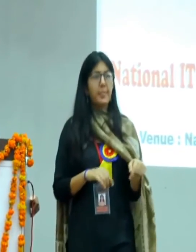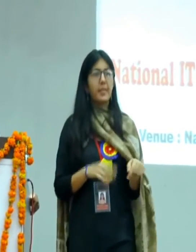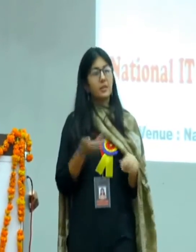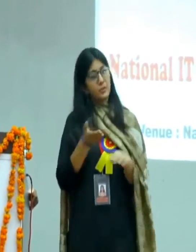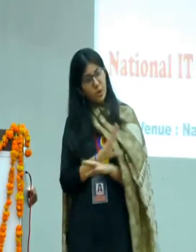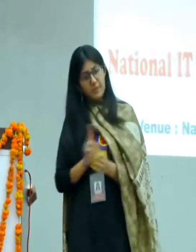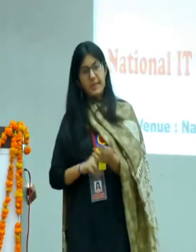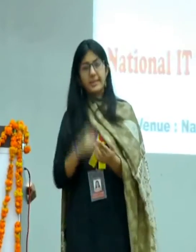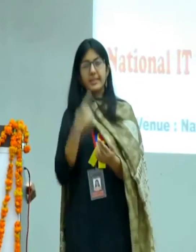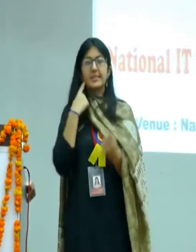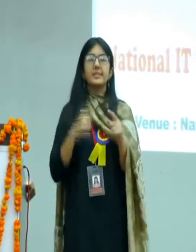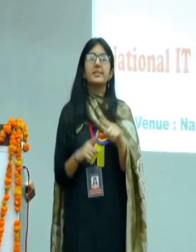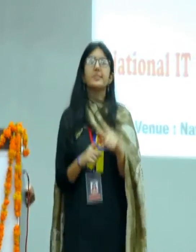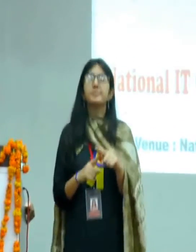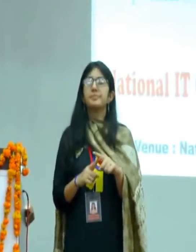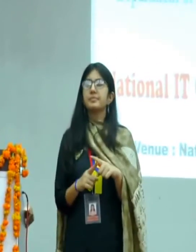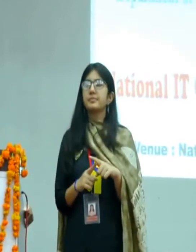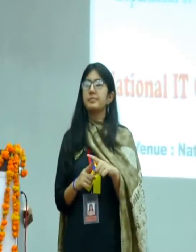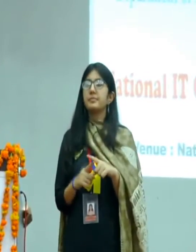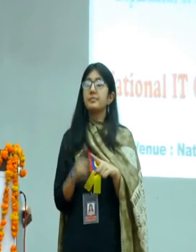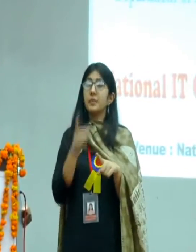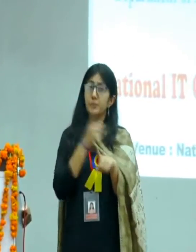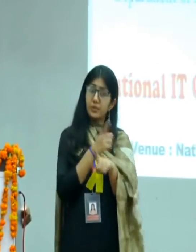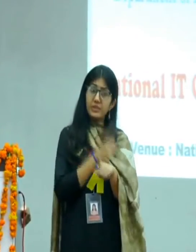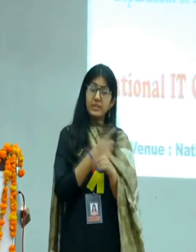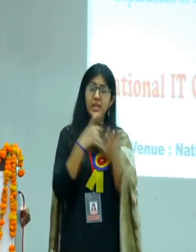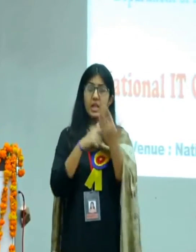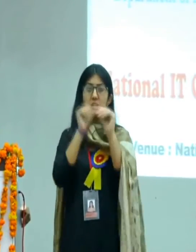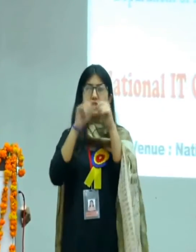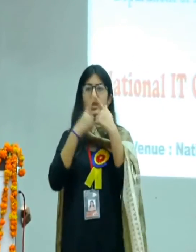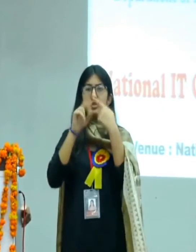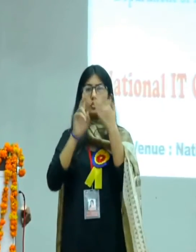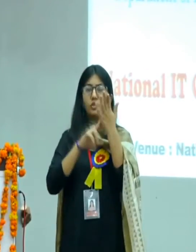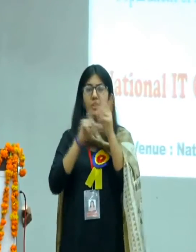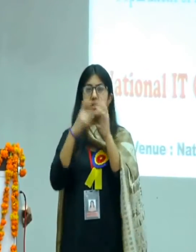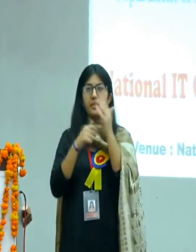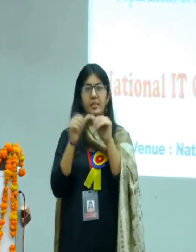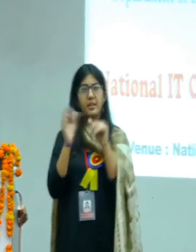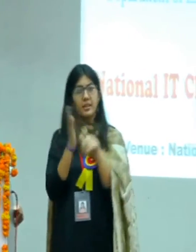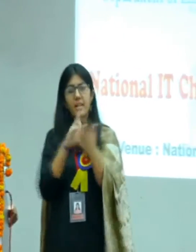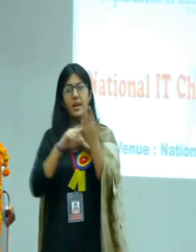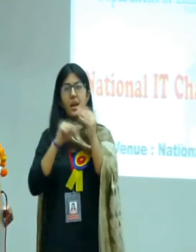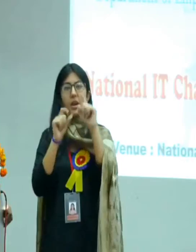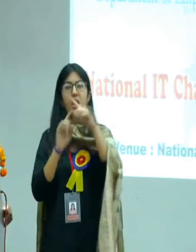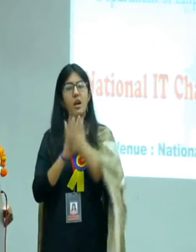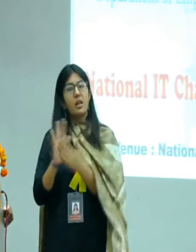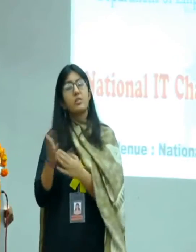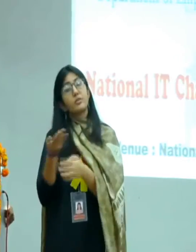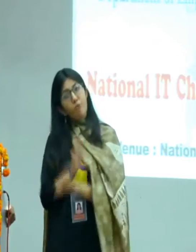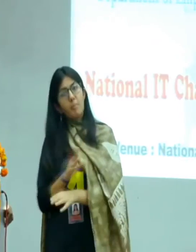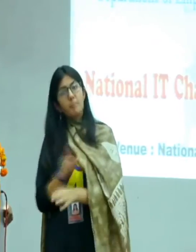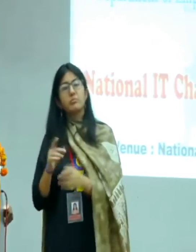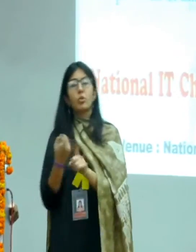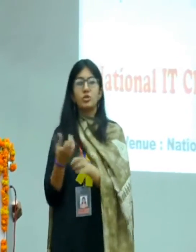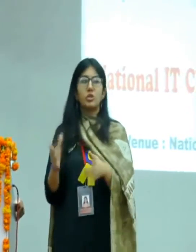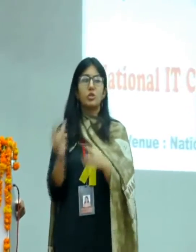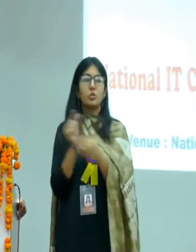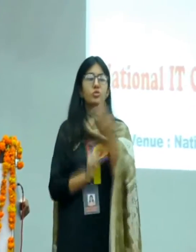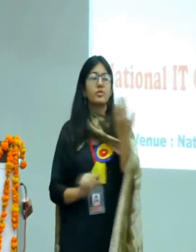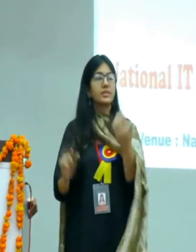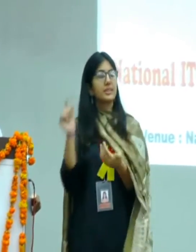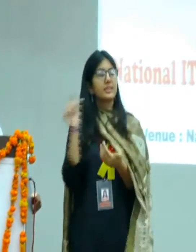from NIT Kurukshetra, Professor Rajendra Nath from Kurukshetra University, Professor